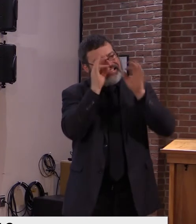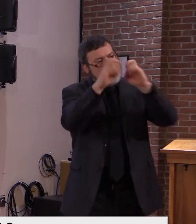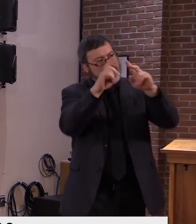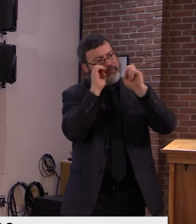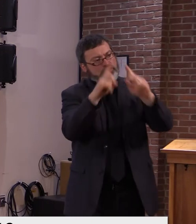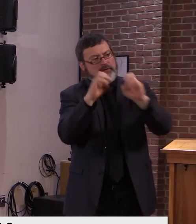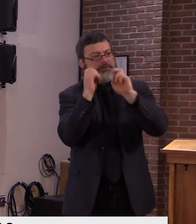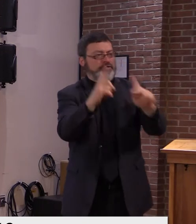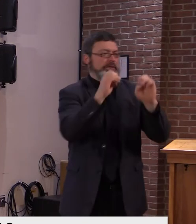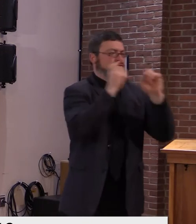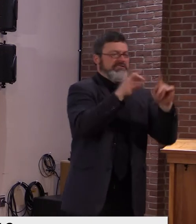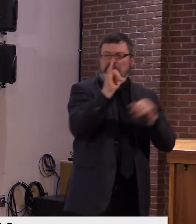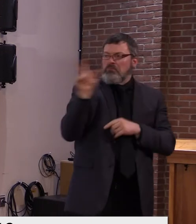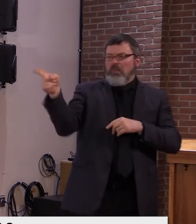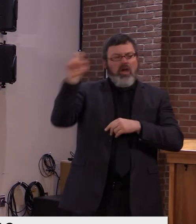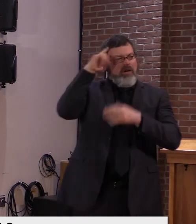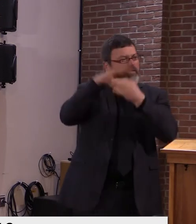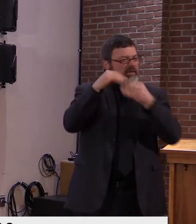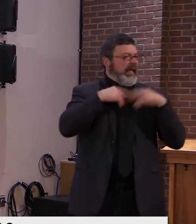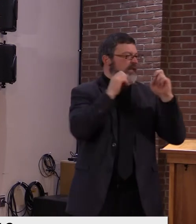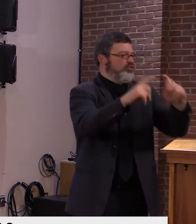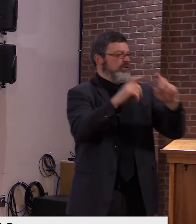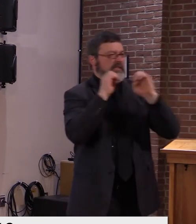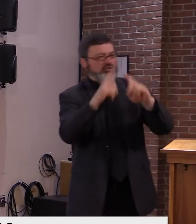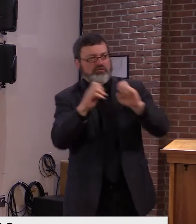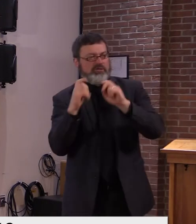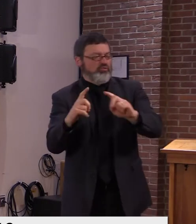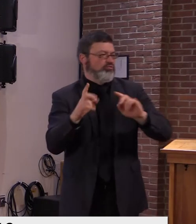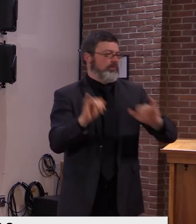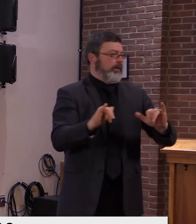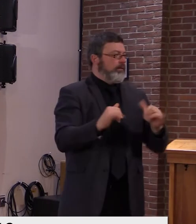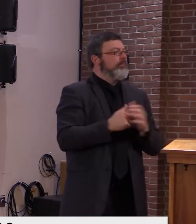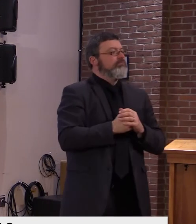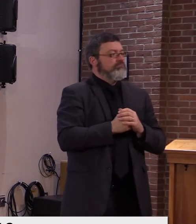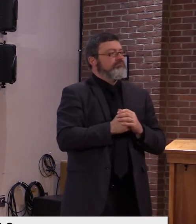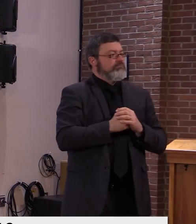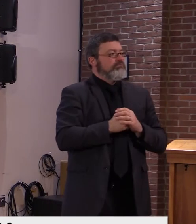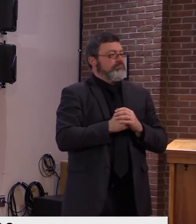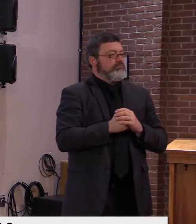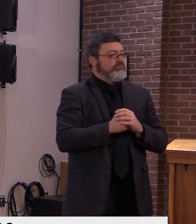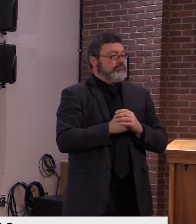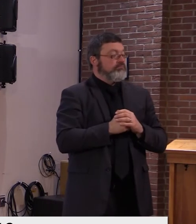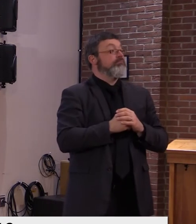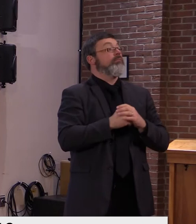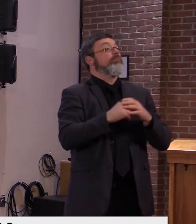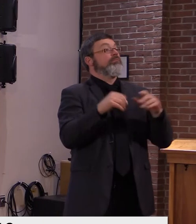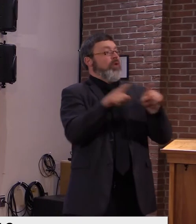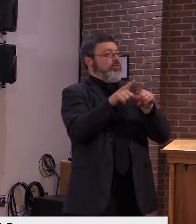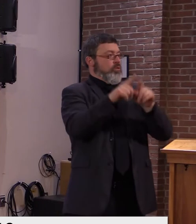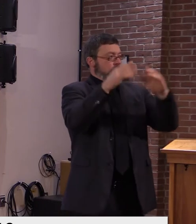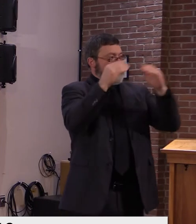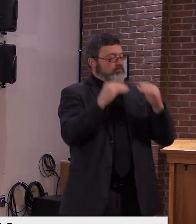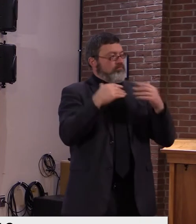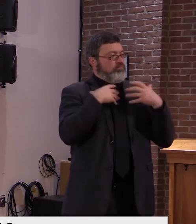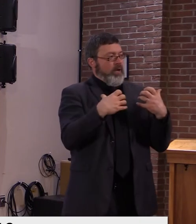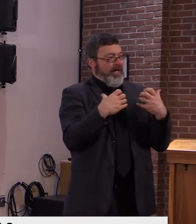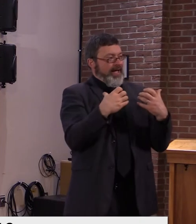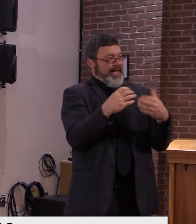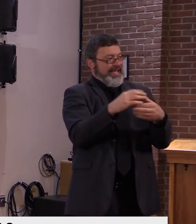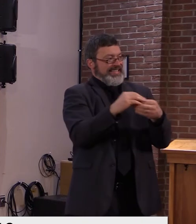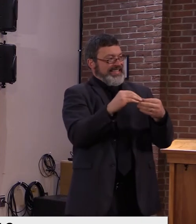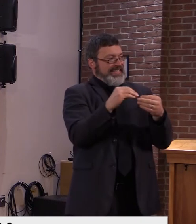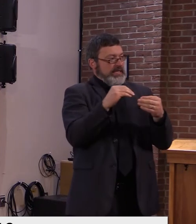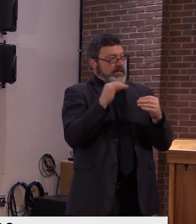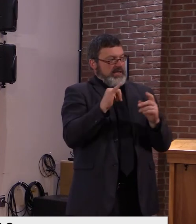of Health. On a slightly more somber note, I'd like to take a moment to highlight a situation that emerged over the last few days in the